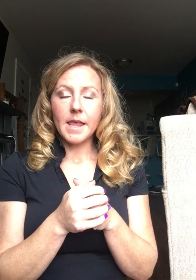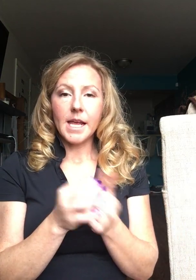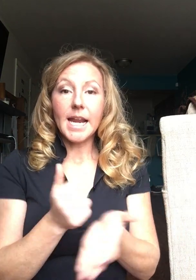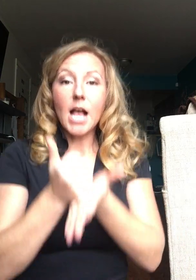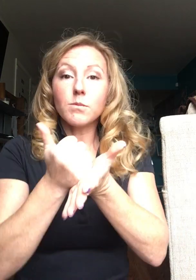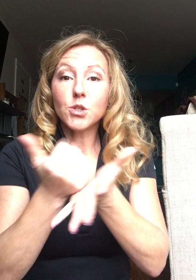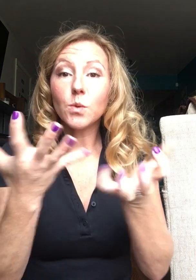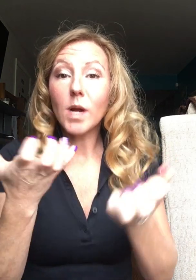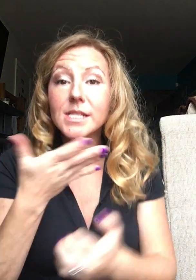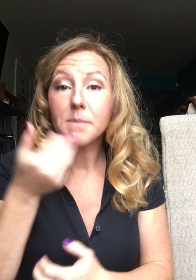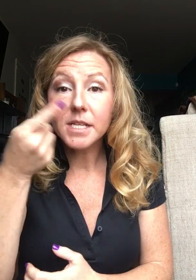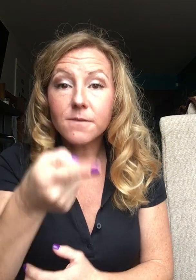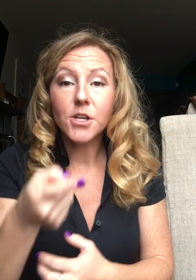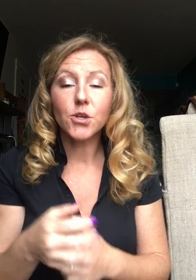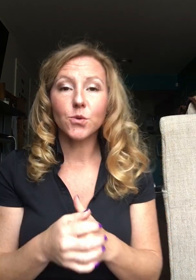and helps you and wants the best for you